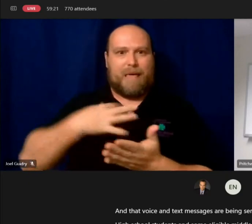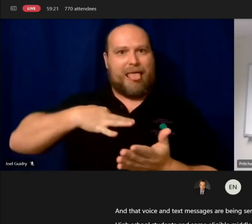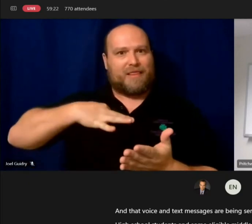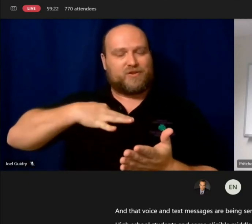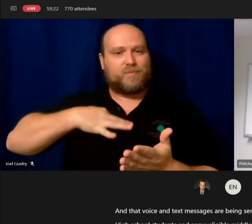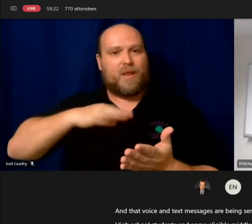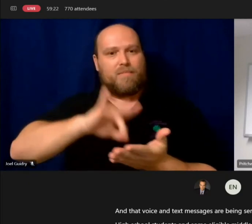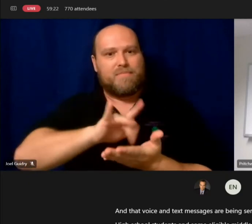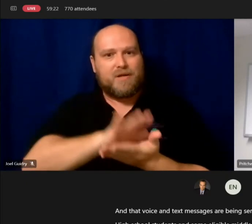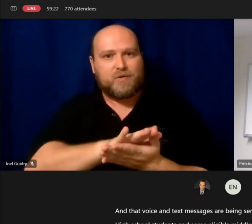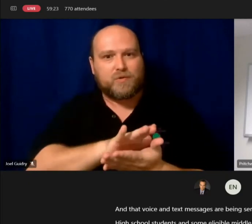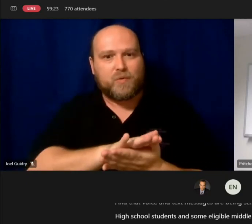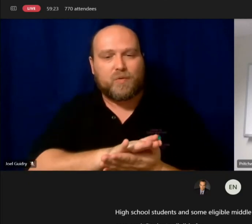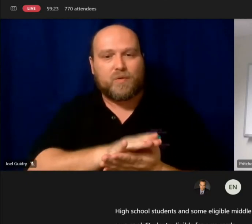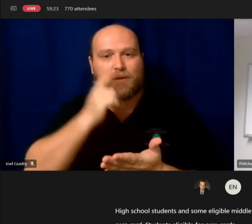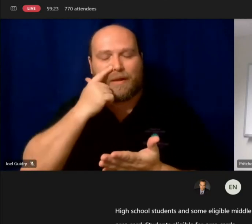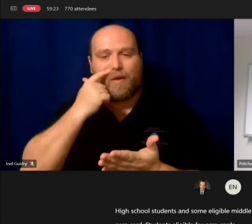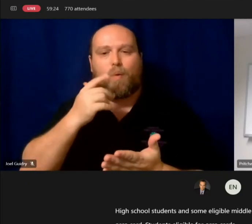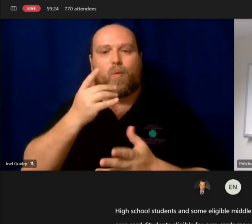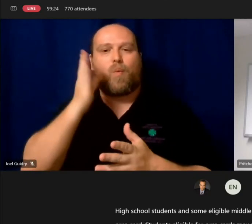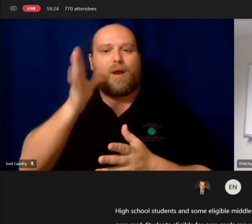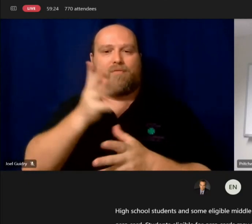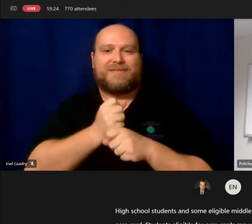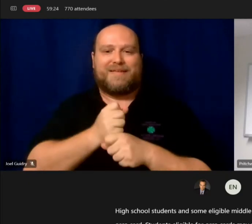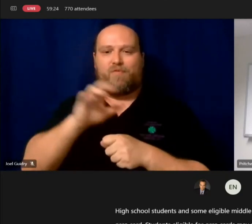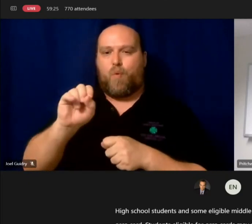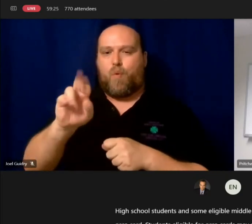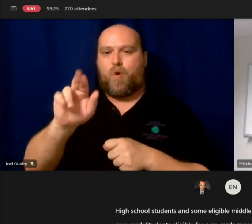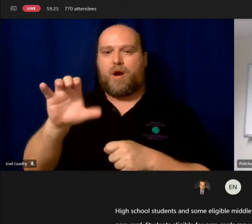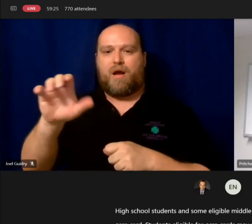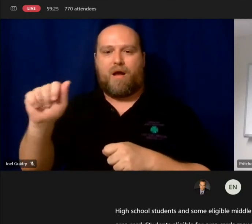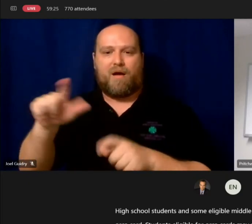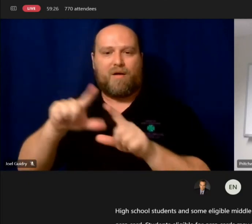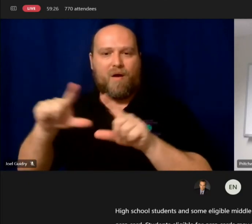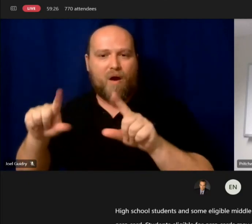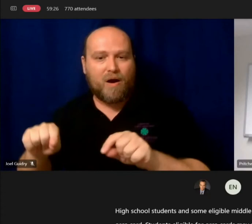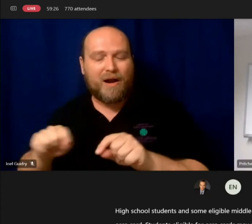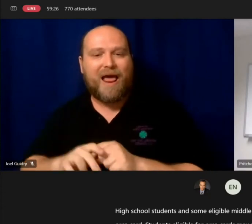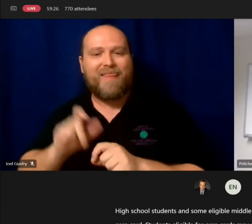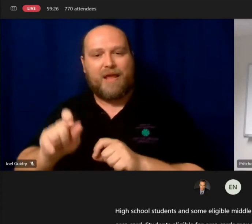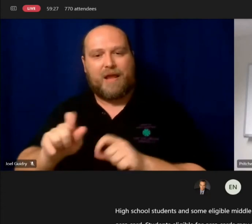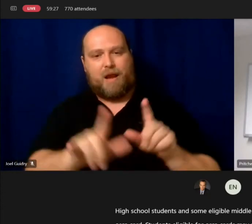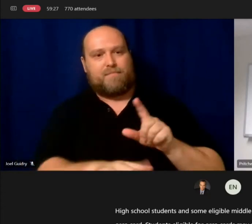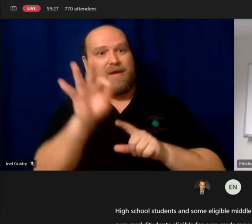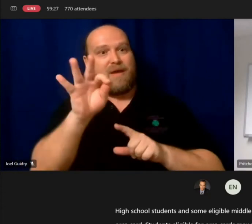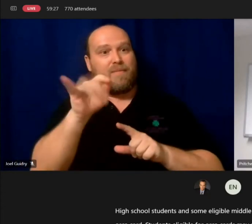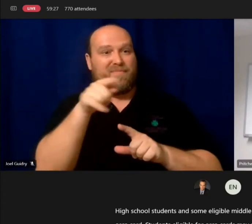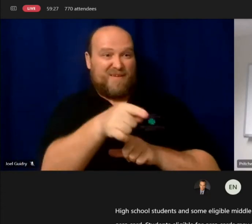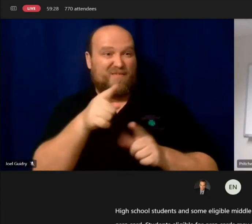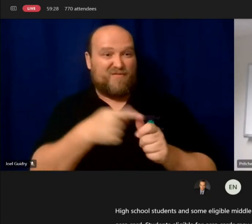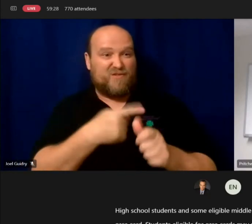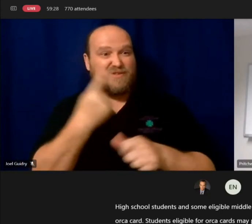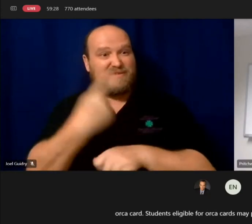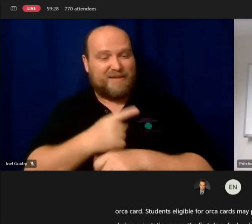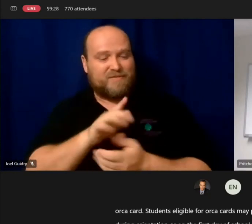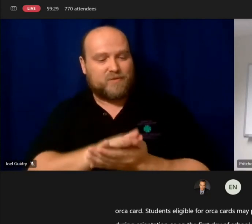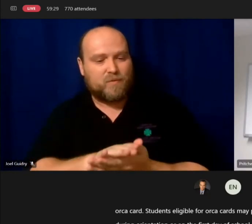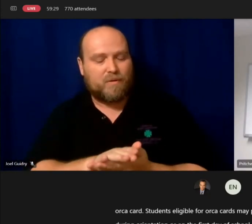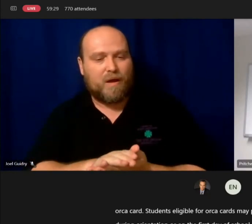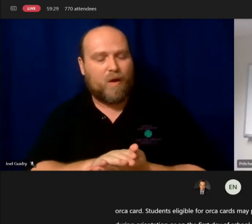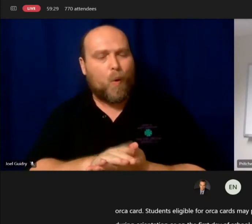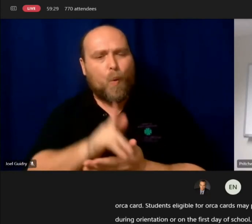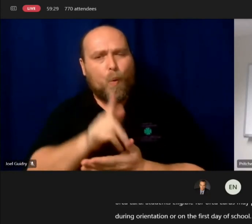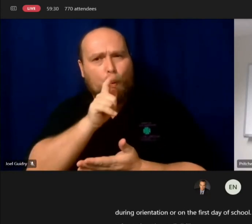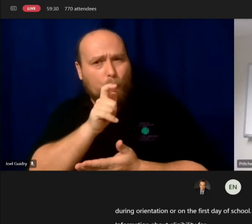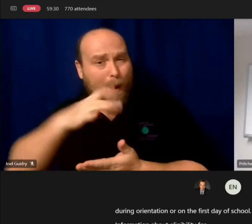ORCA cards may pick them up from their school during orientation or on the first day of school. Information about eligibility for ORCA cards and